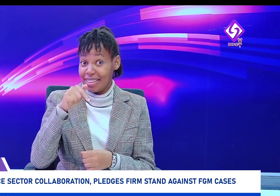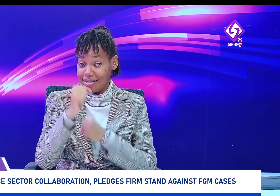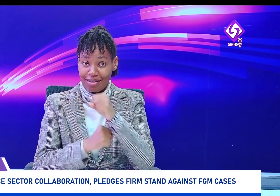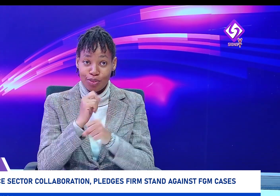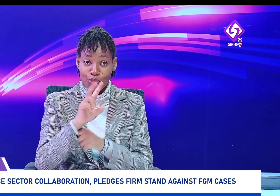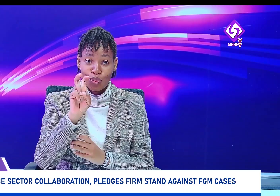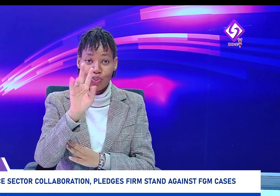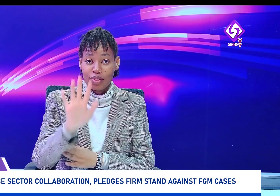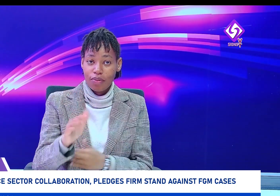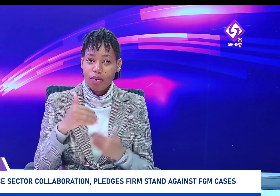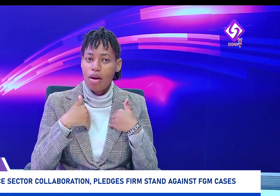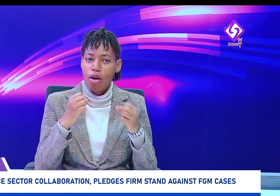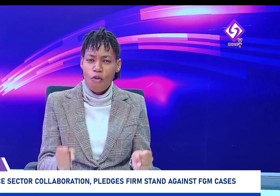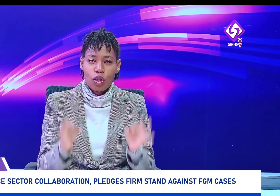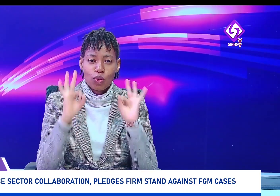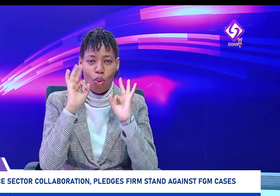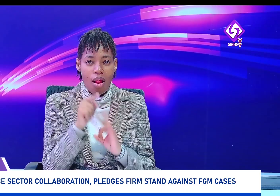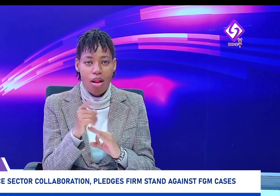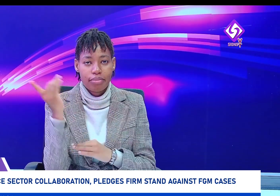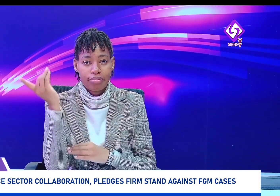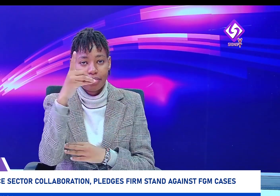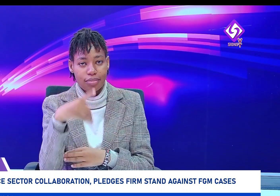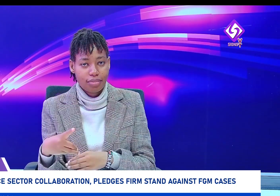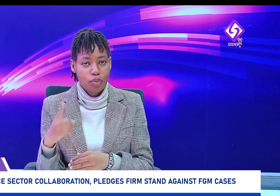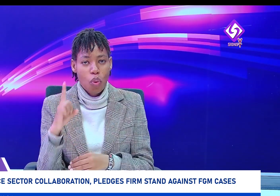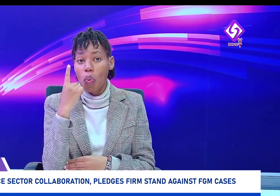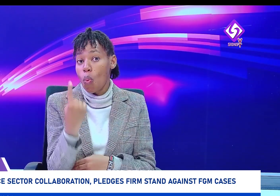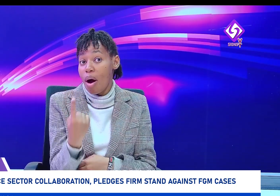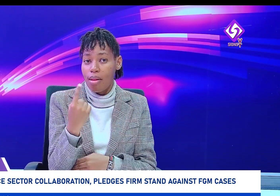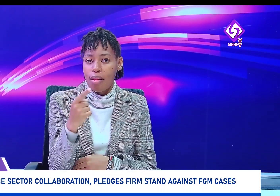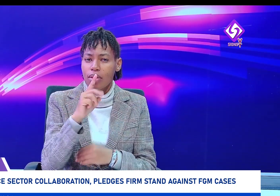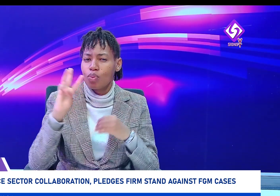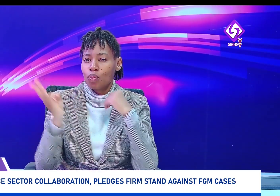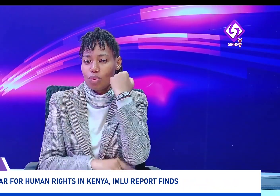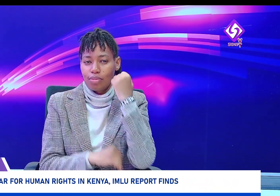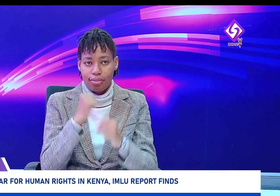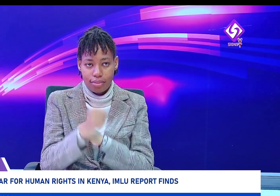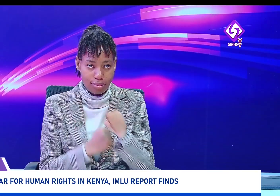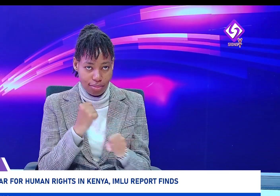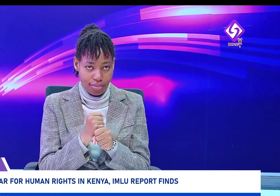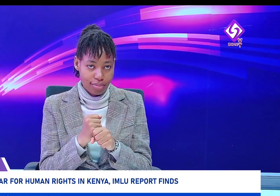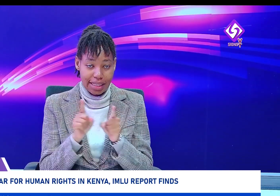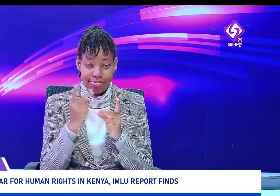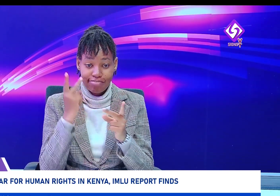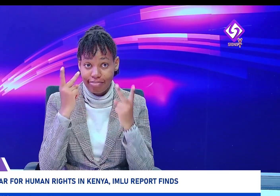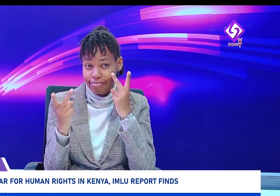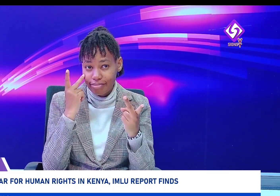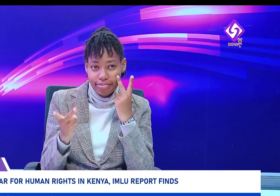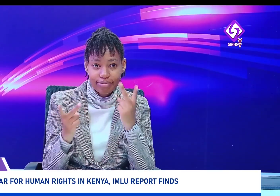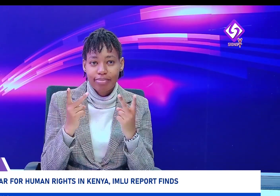And on to our next news. The year 2025 has been officially designated as one of the worst